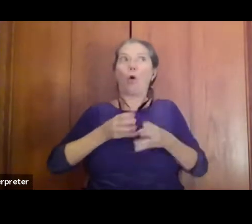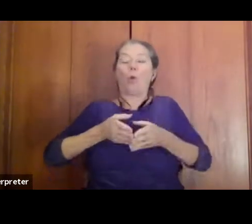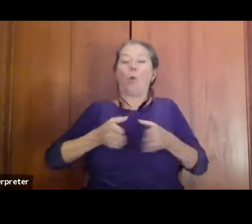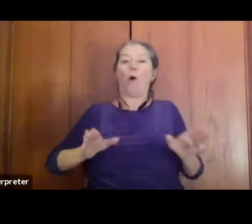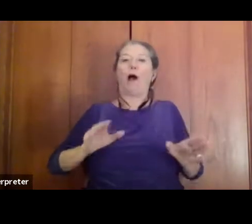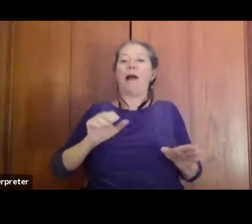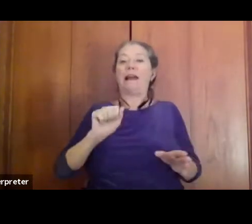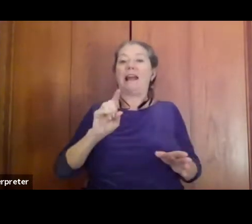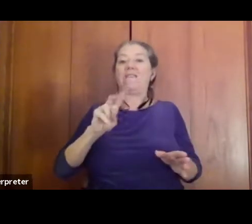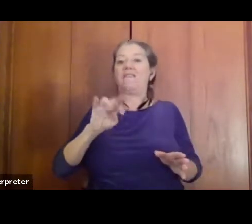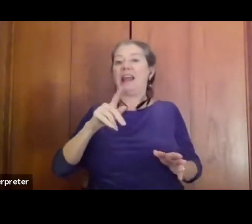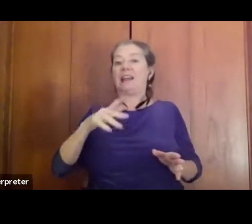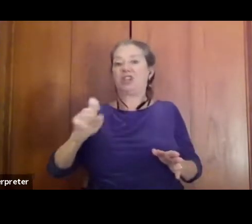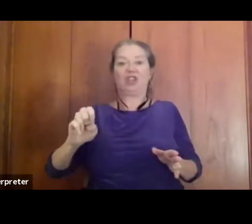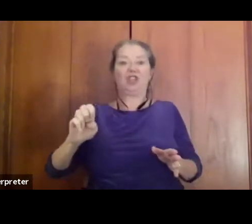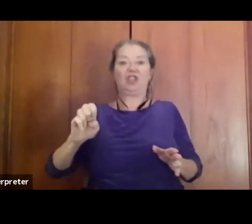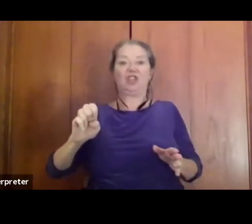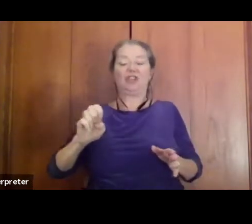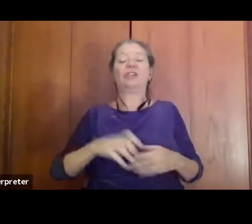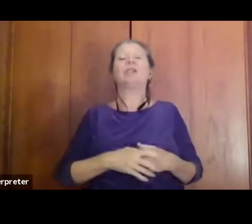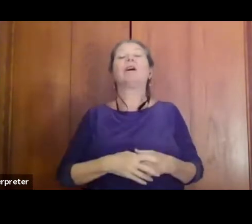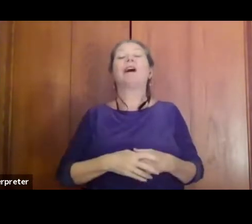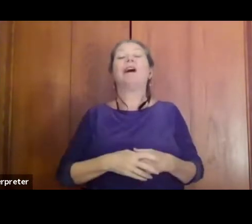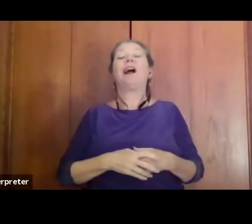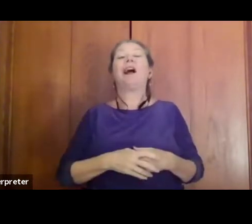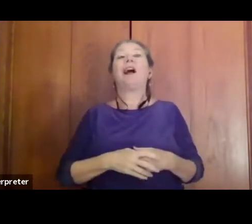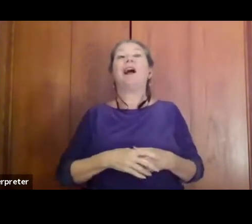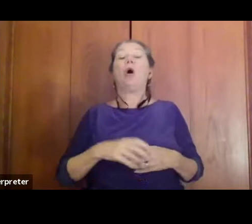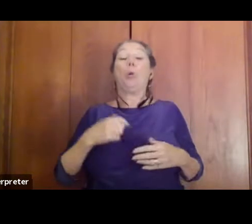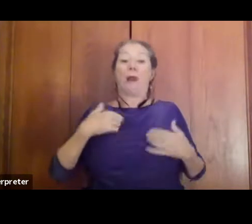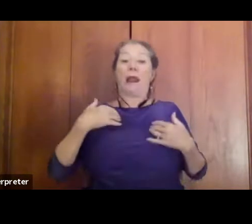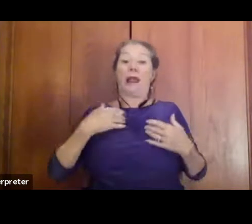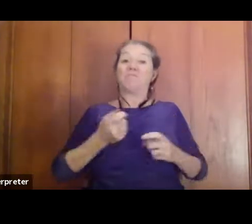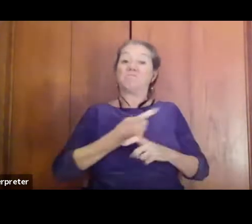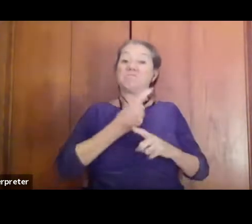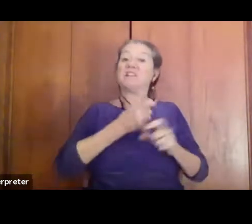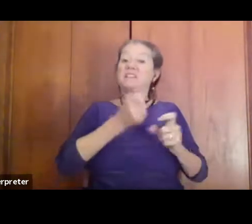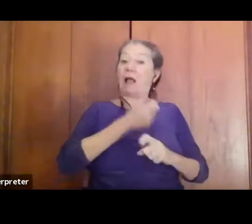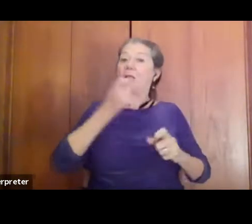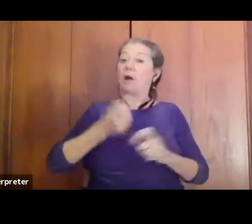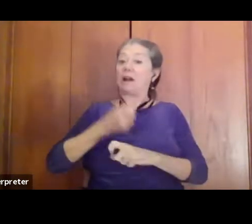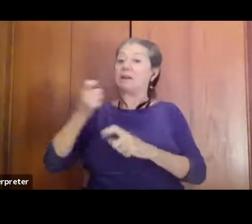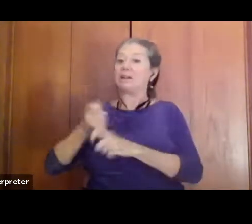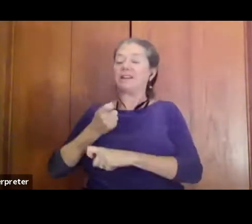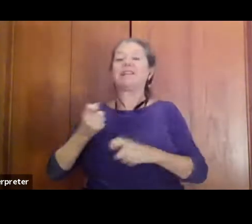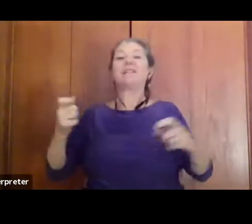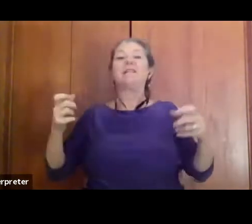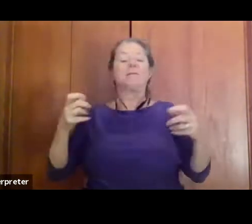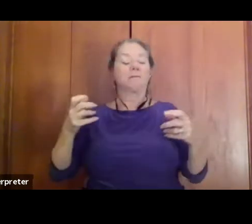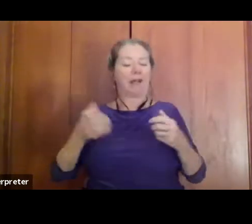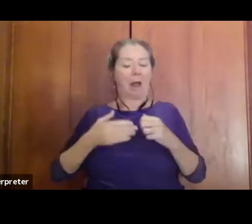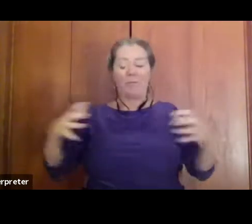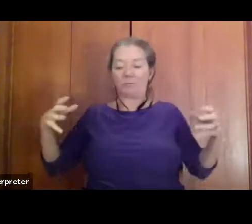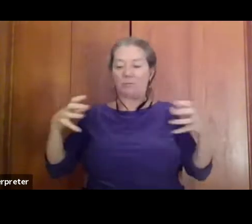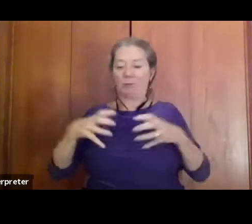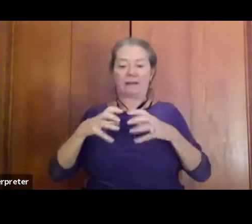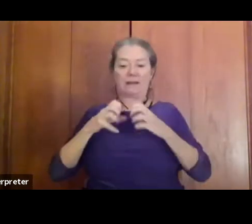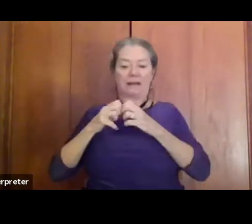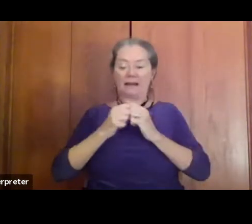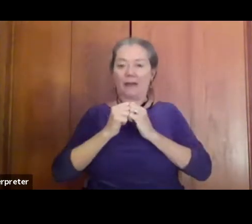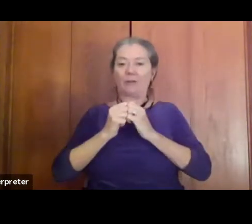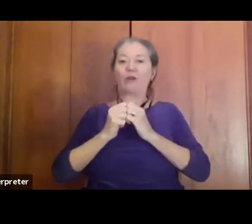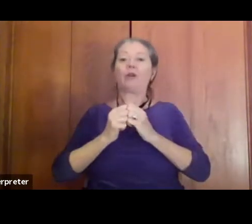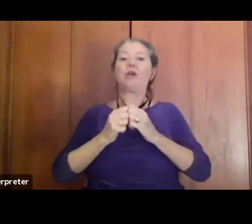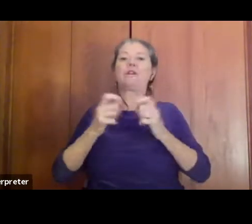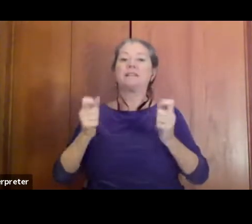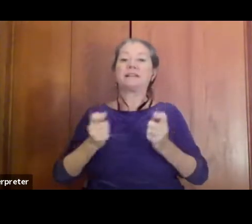hold. These celebrations help to bring us together to celebrate our shipmates.